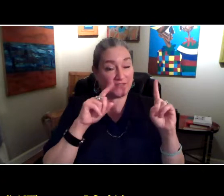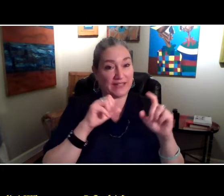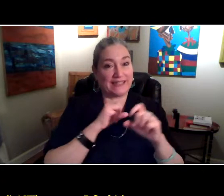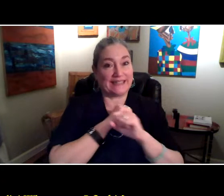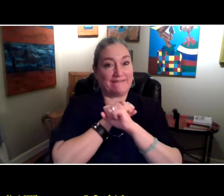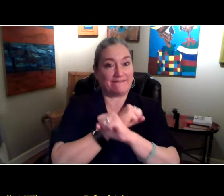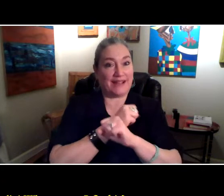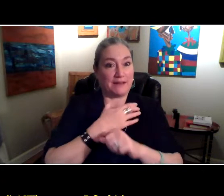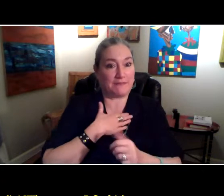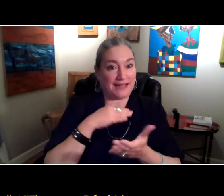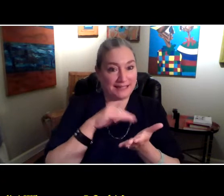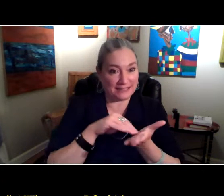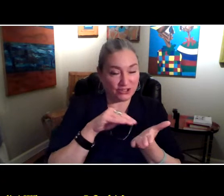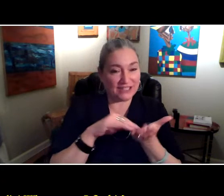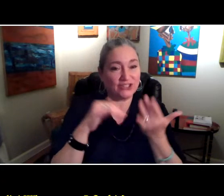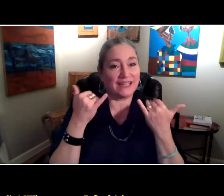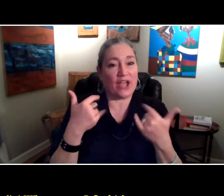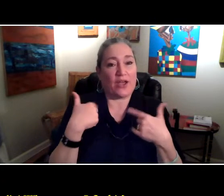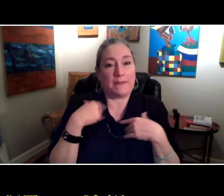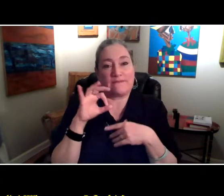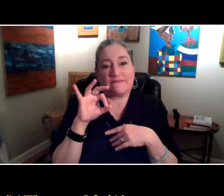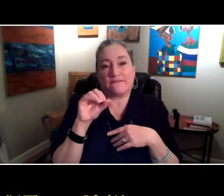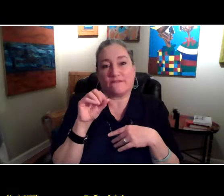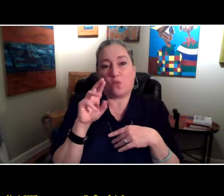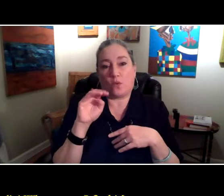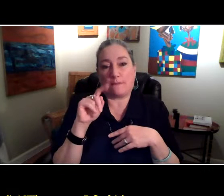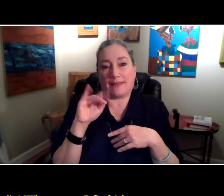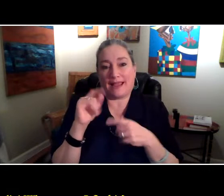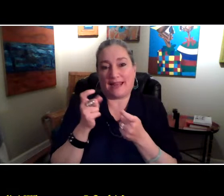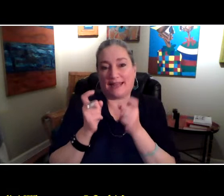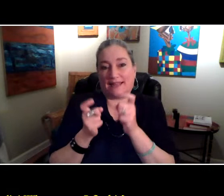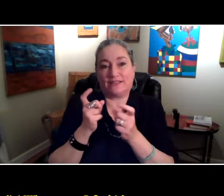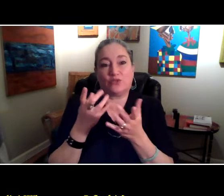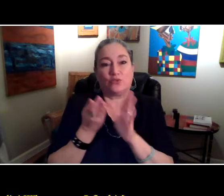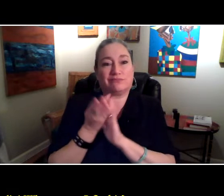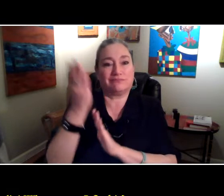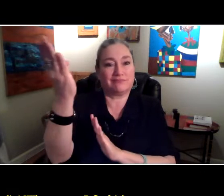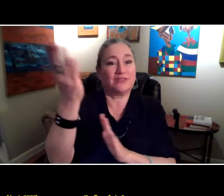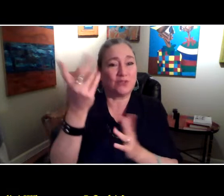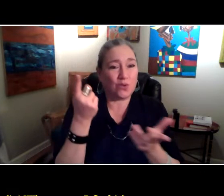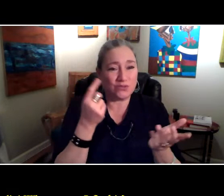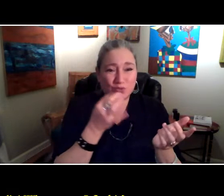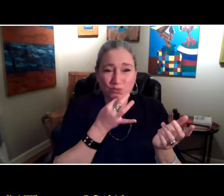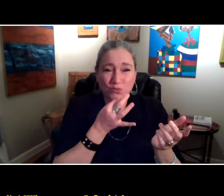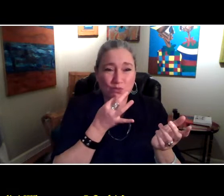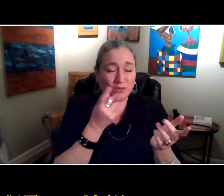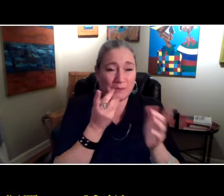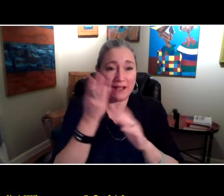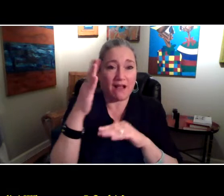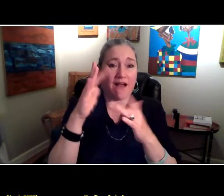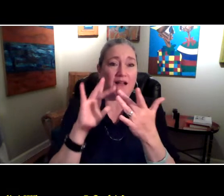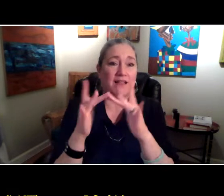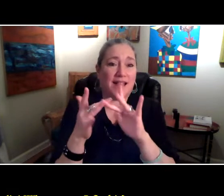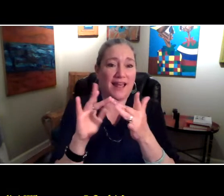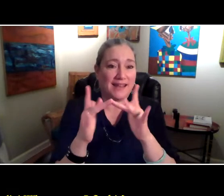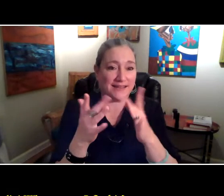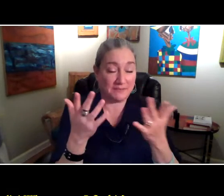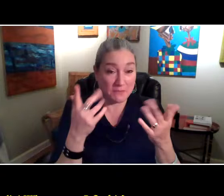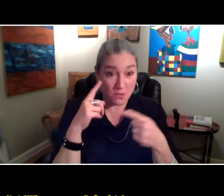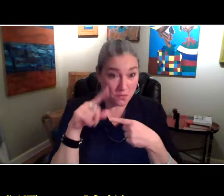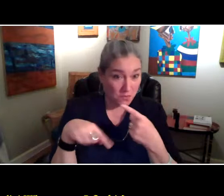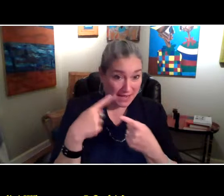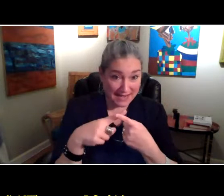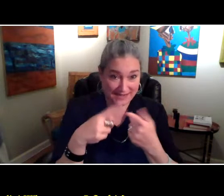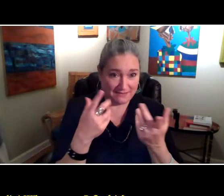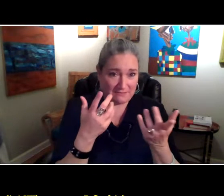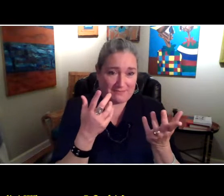And Julie is responding, yes, I finished all of my coursework and successfully defended my dissertation. I'm currently in the process of